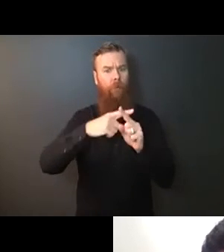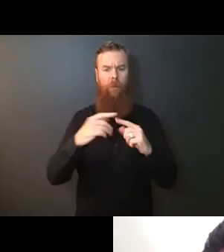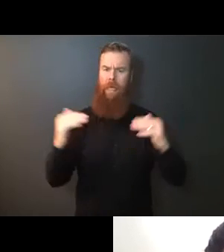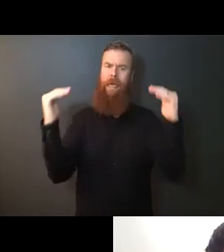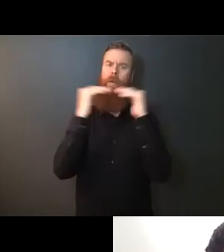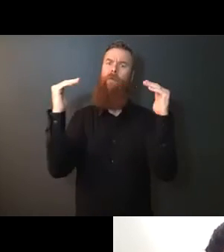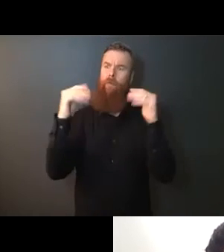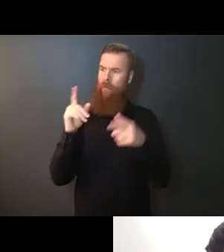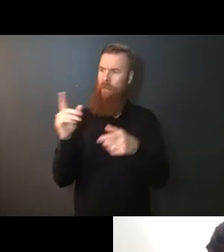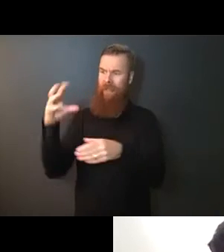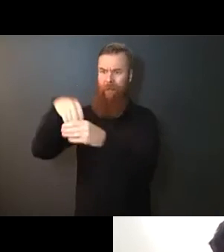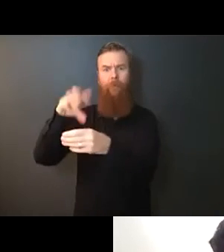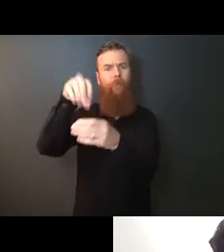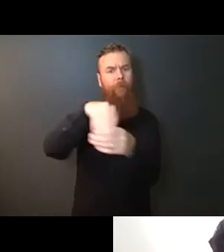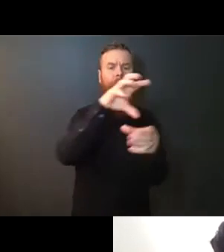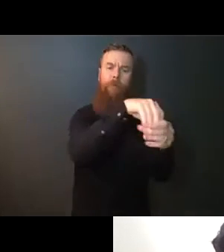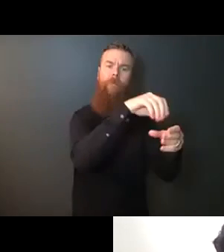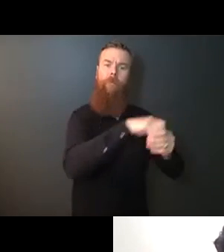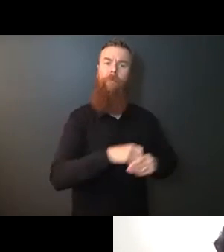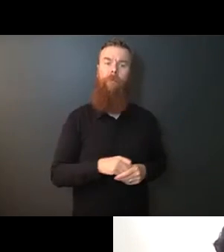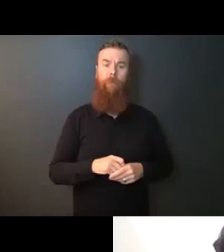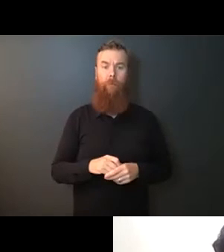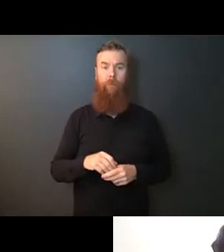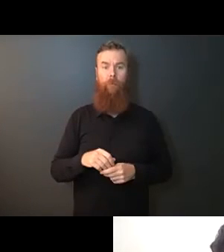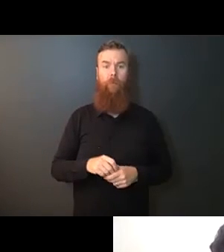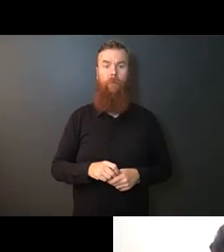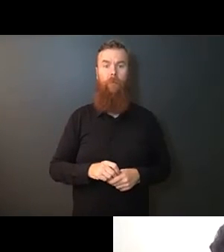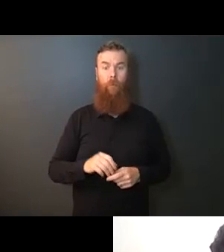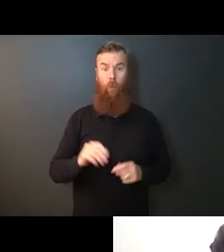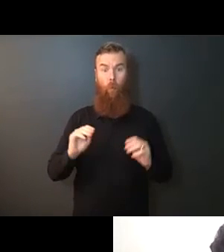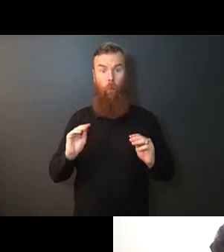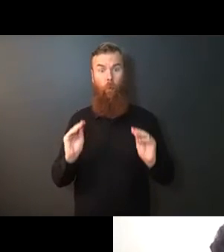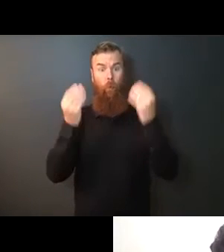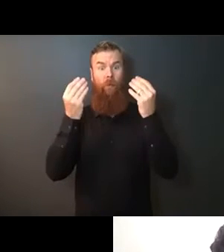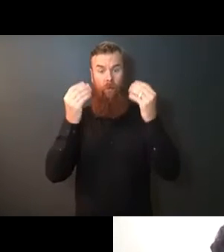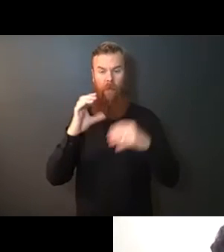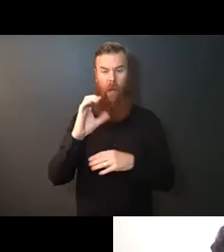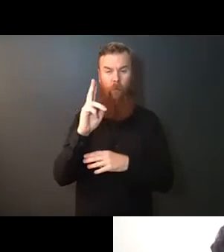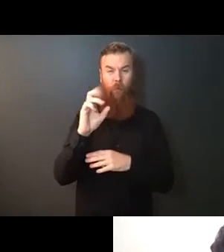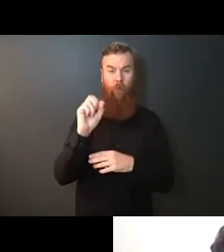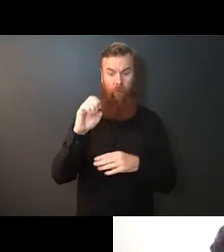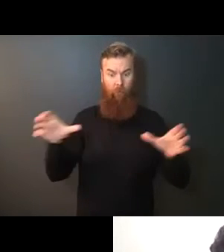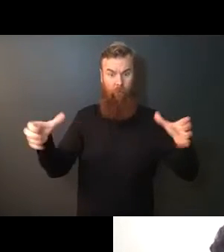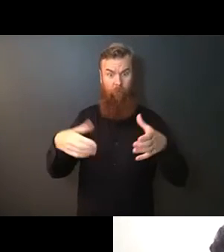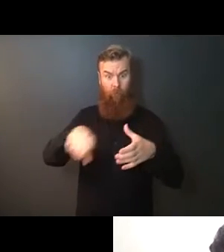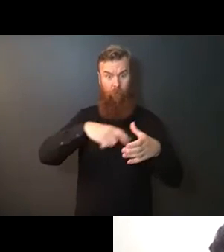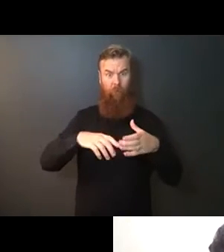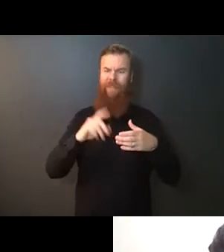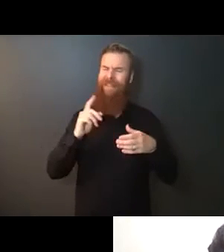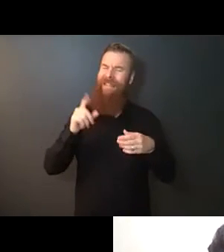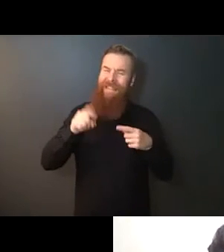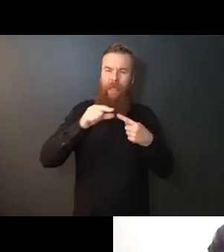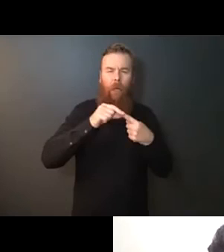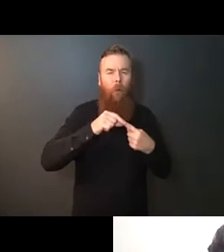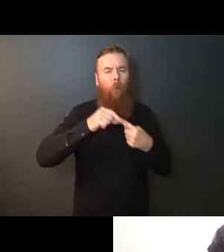caucus has make it unique, firstly, because it's the result of the joint effort